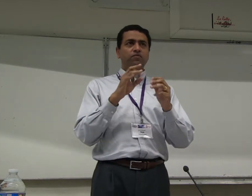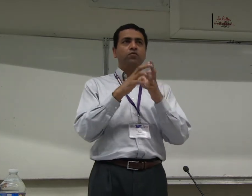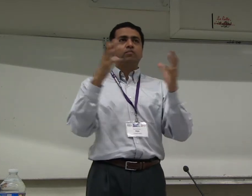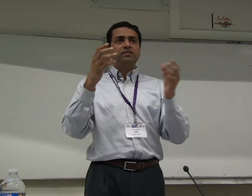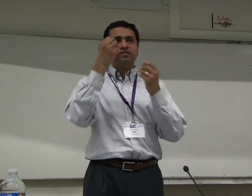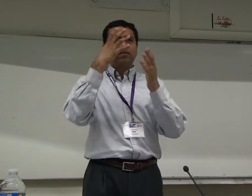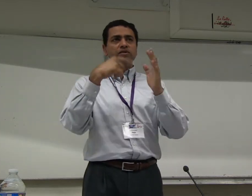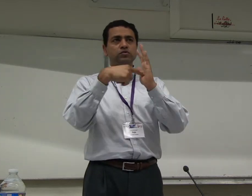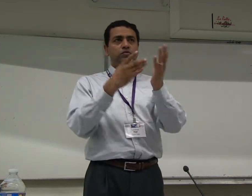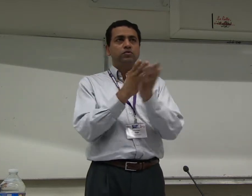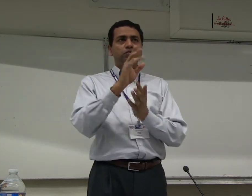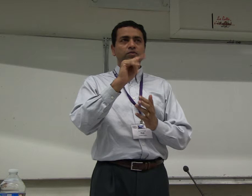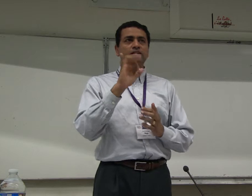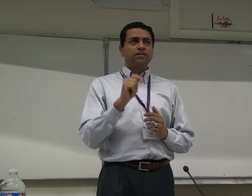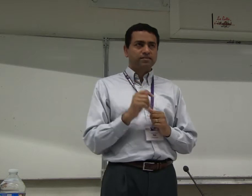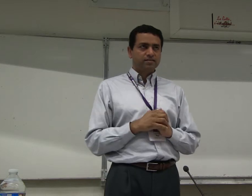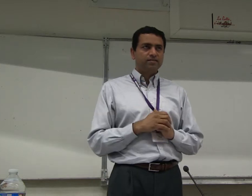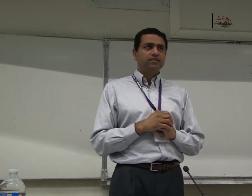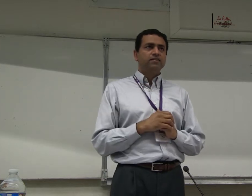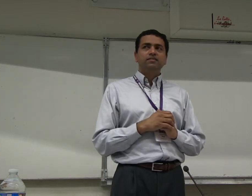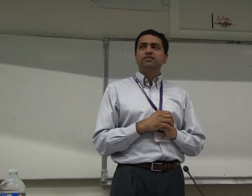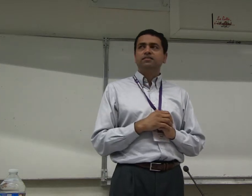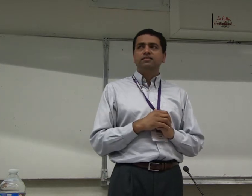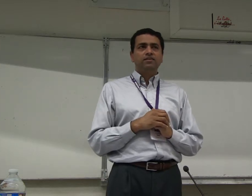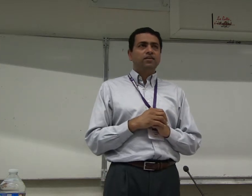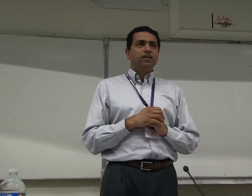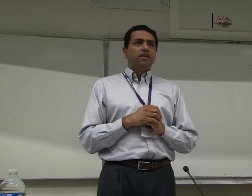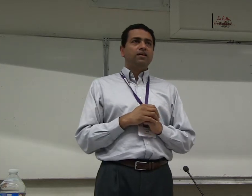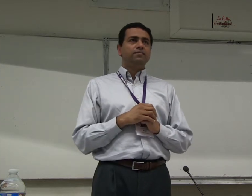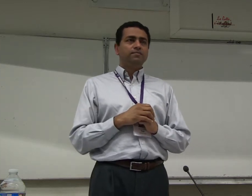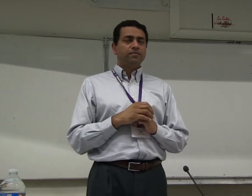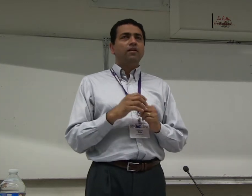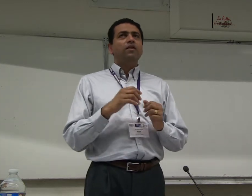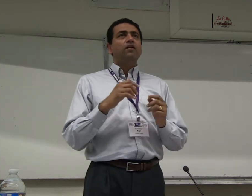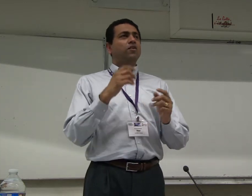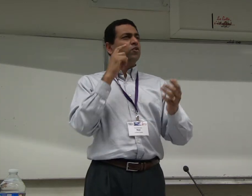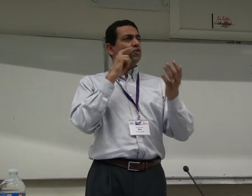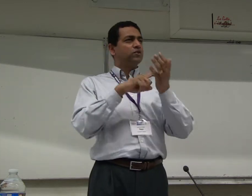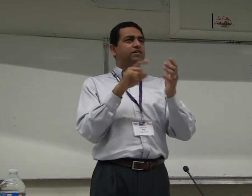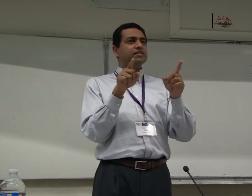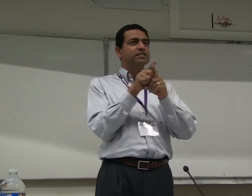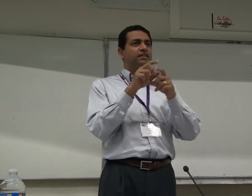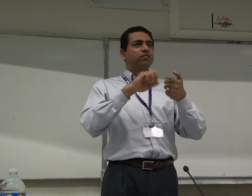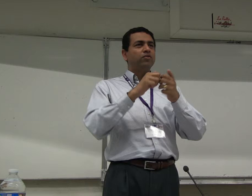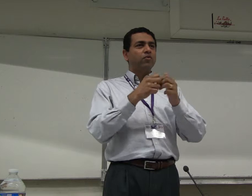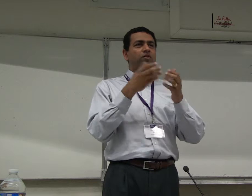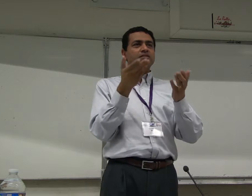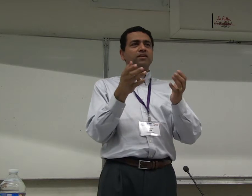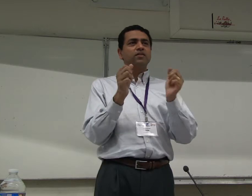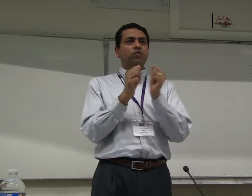So we're back to the same problem of too much information through text if we add every single sound that